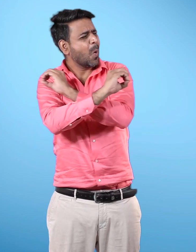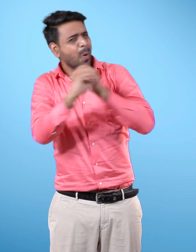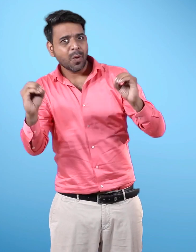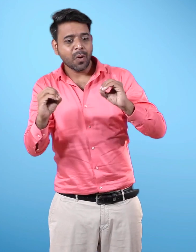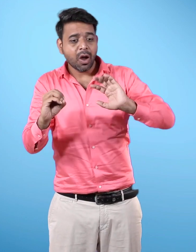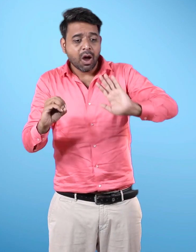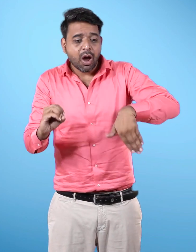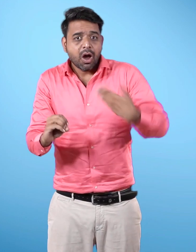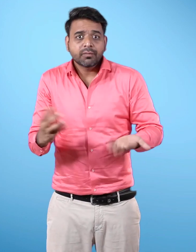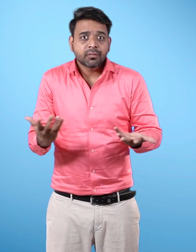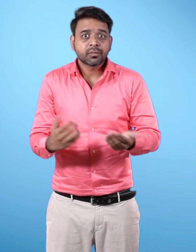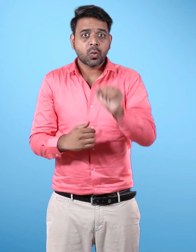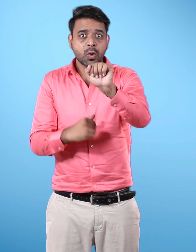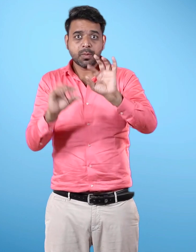activities and others in your family?